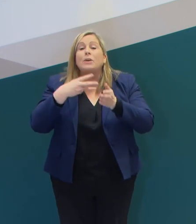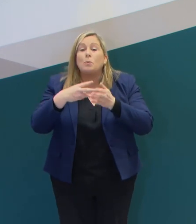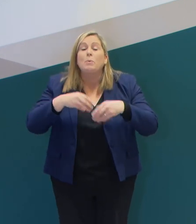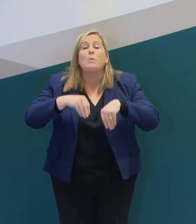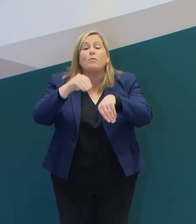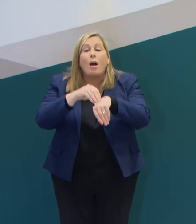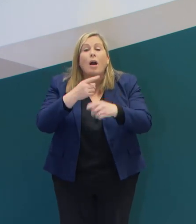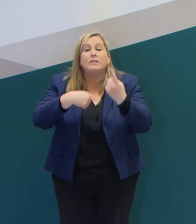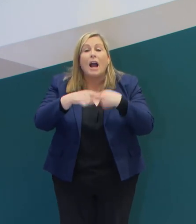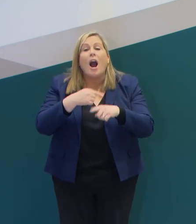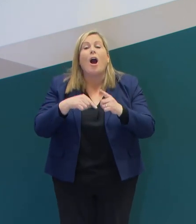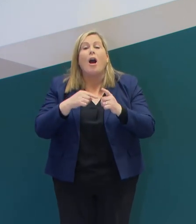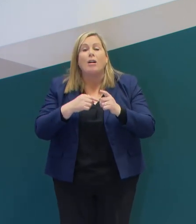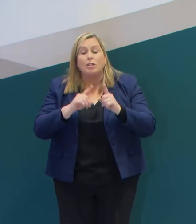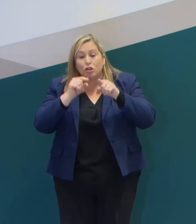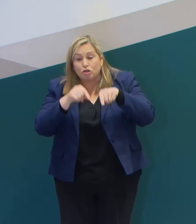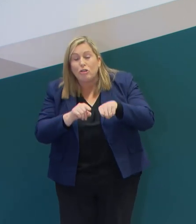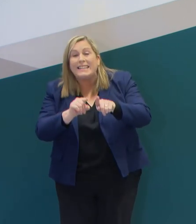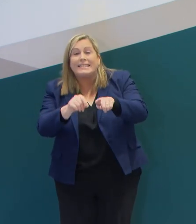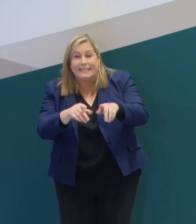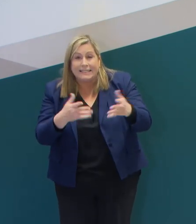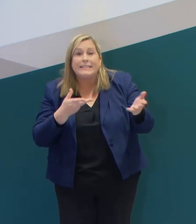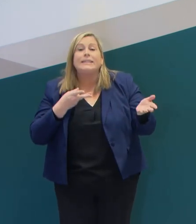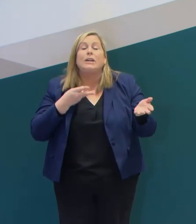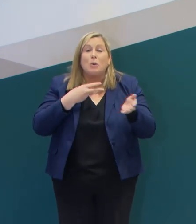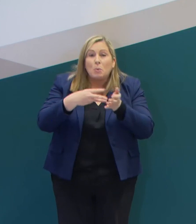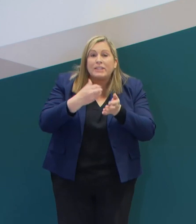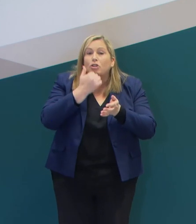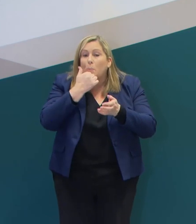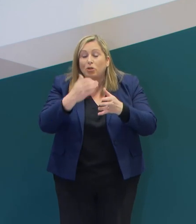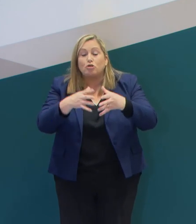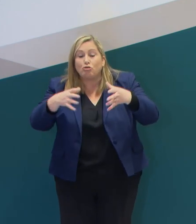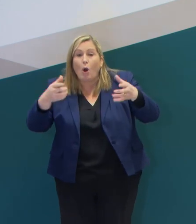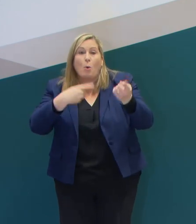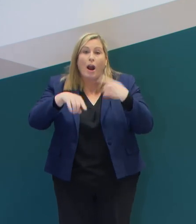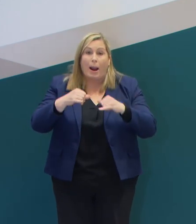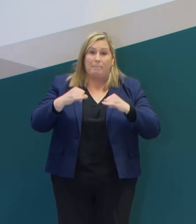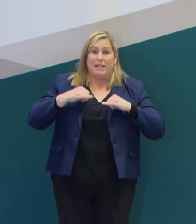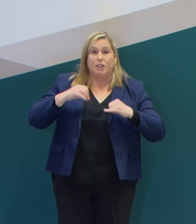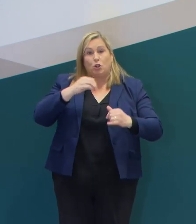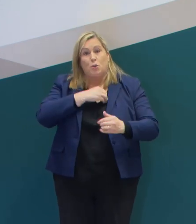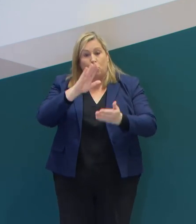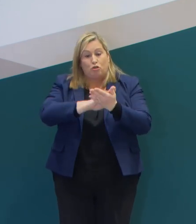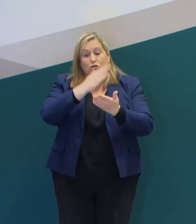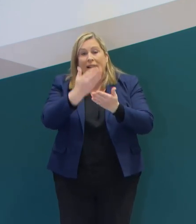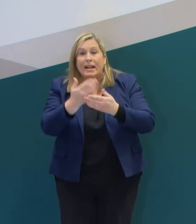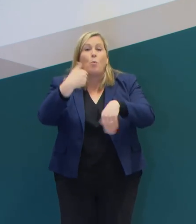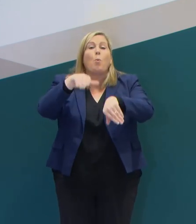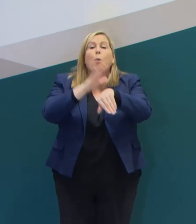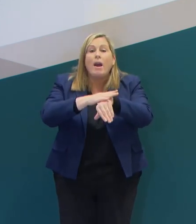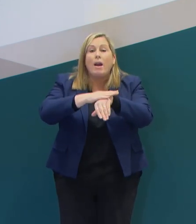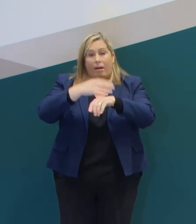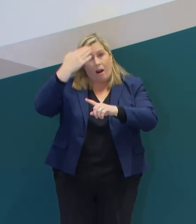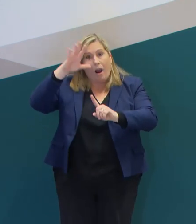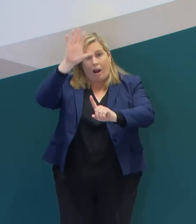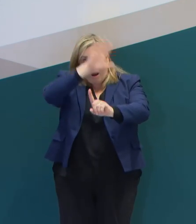our trending will become, let's say, as the number of cases grow, our ability to be able to interpret those regional variations will increase. If we